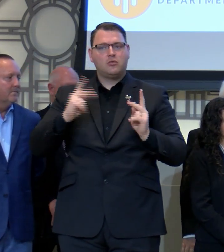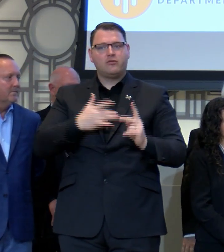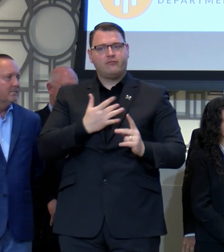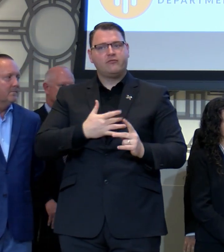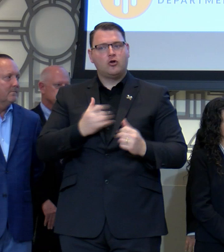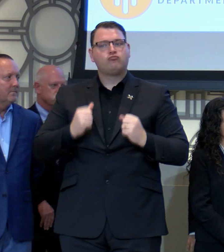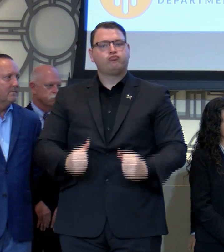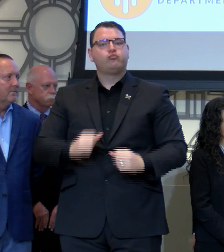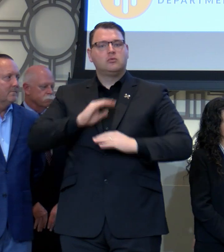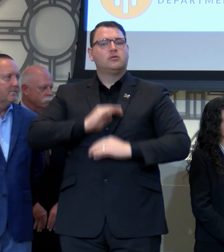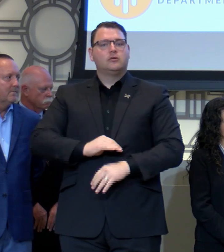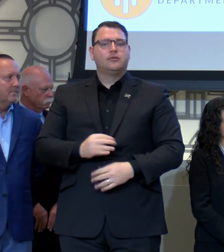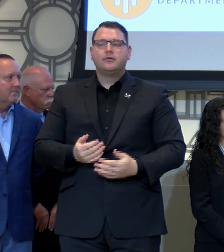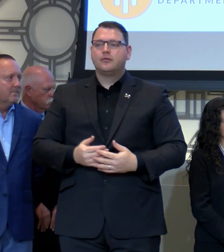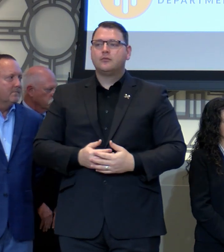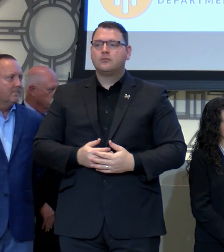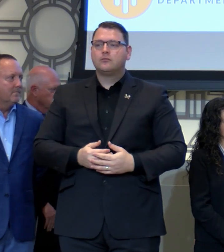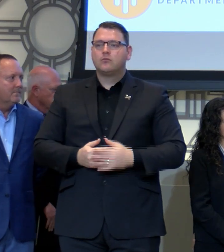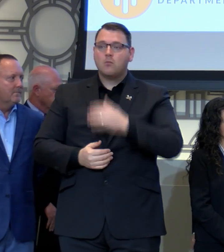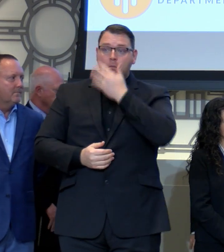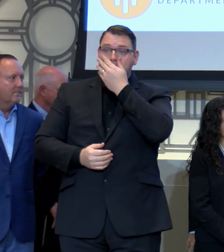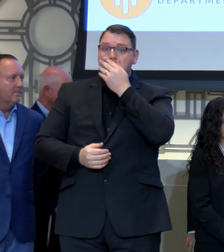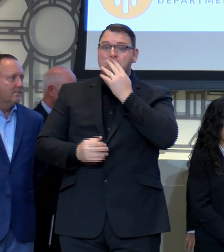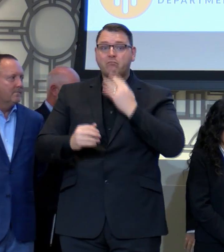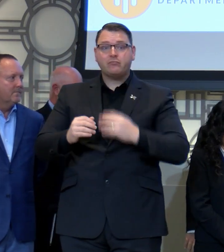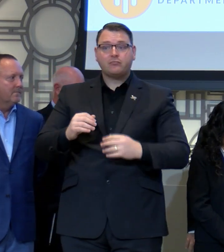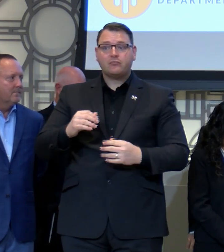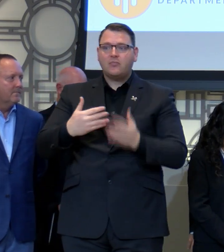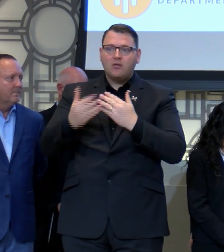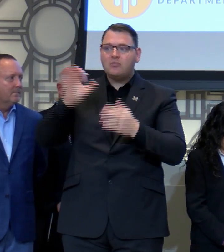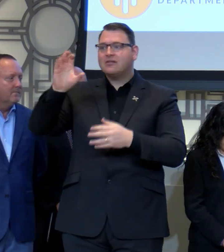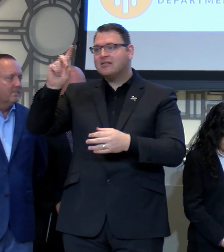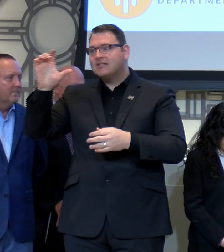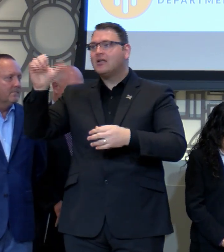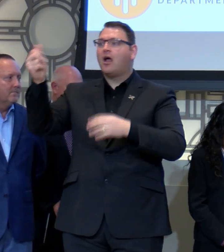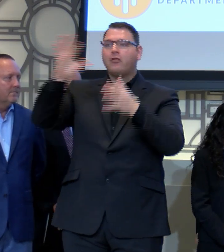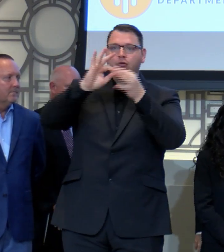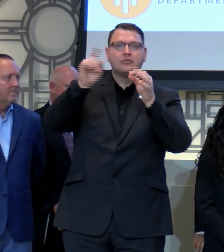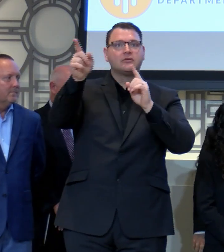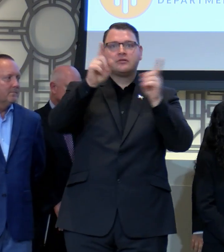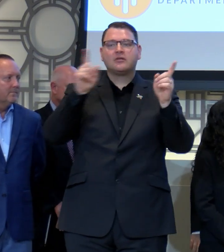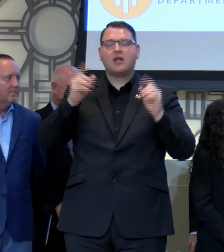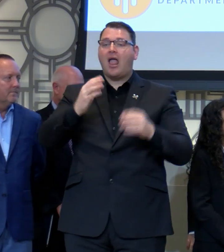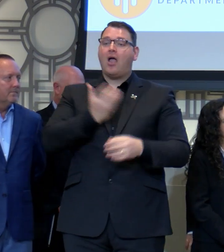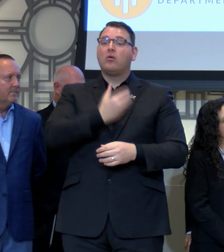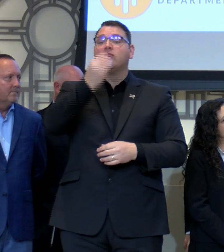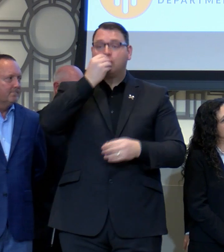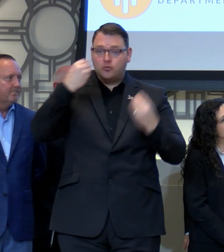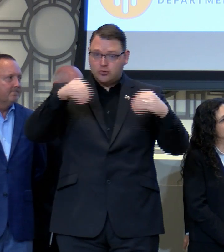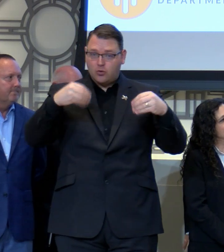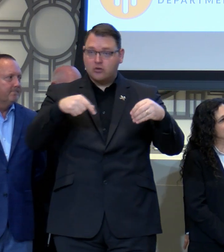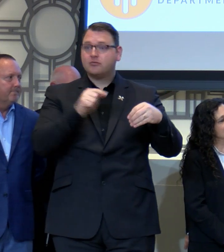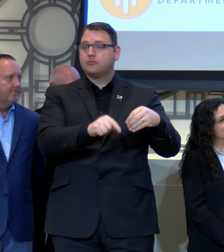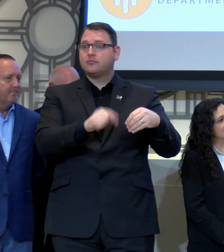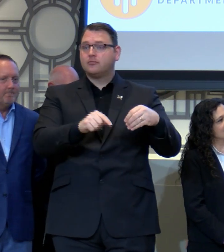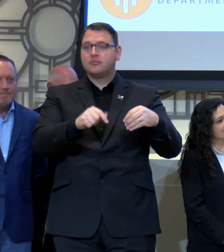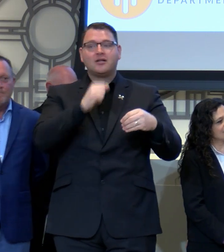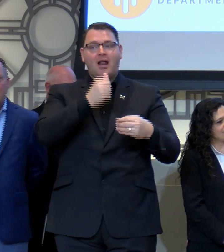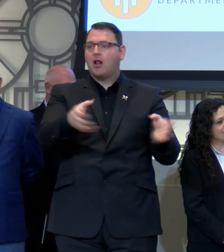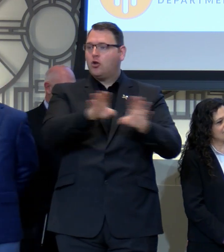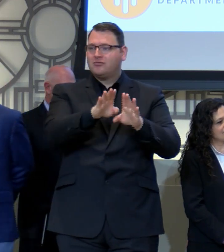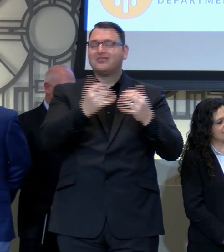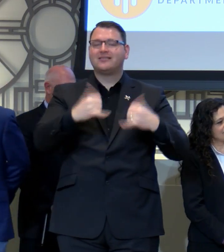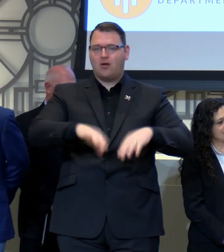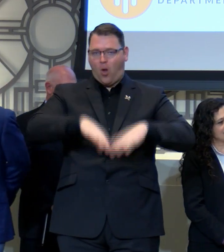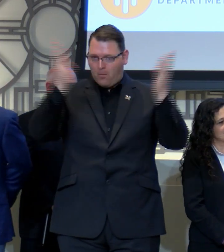confidence in. Regardless of what's being said, CDC and other things, the grocery stores are not closing. They